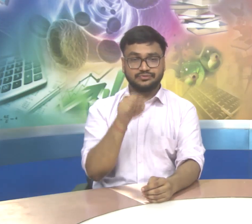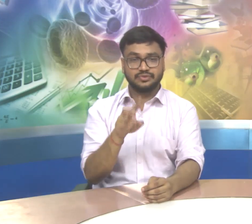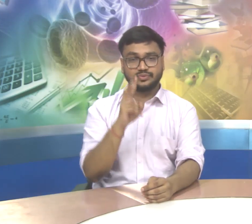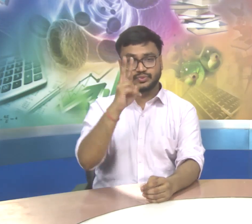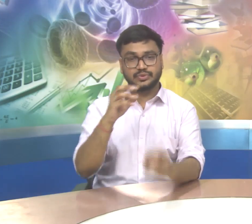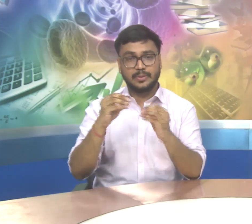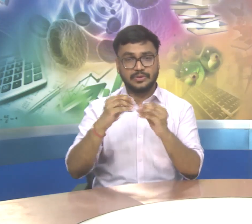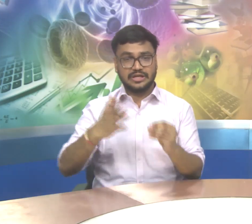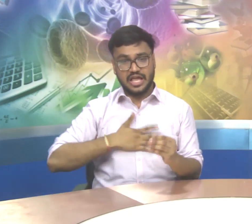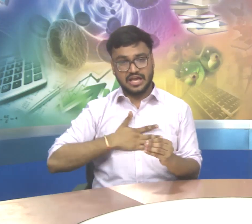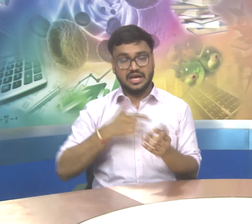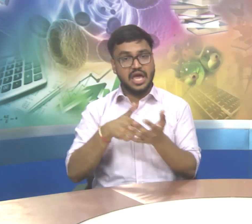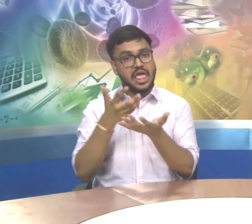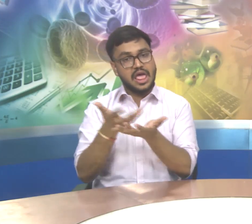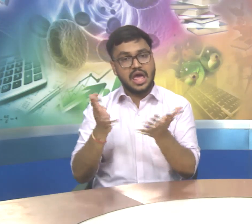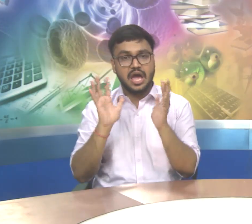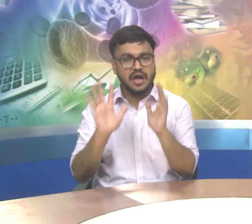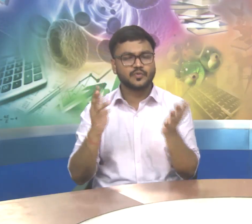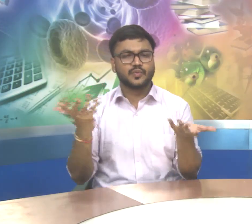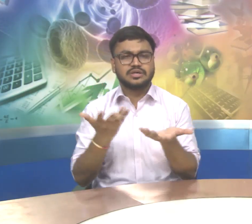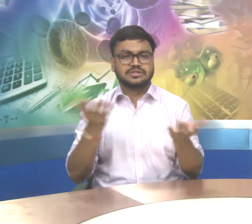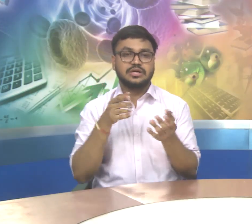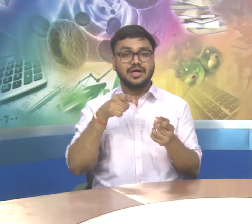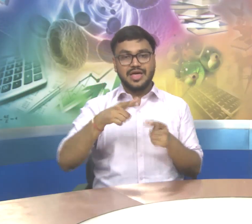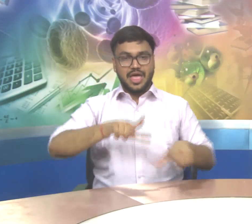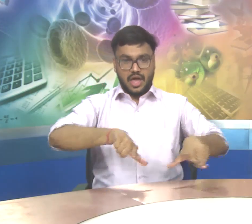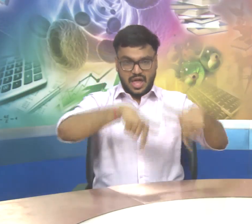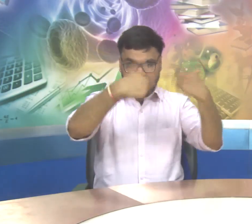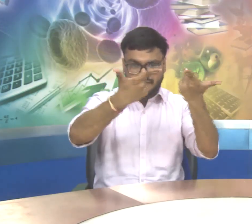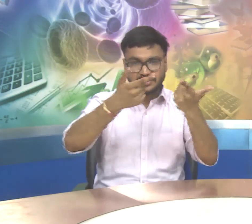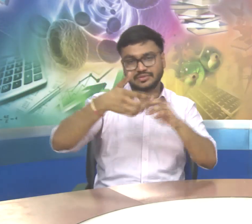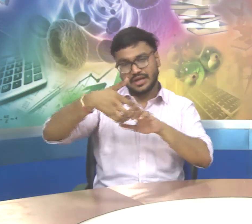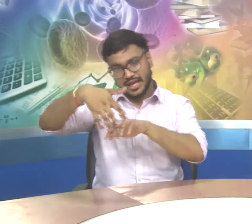Second, we also learn about the biotic resources, which are living things.